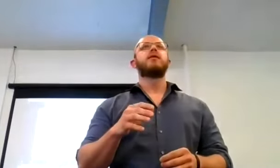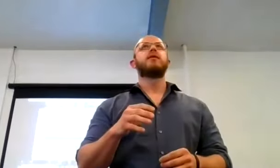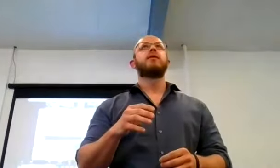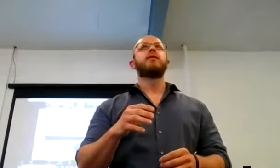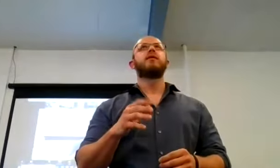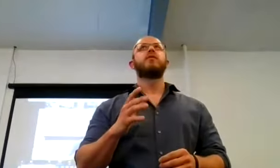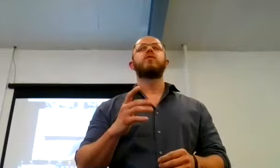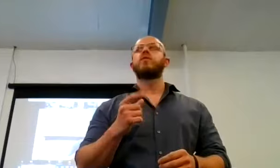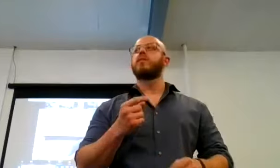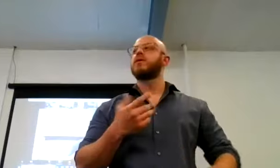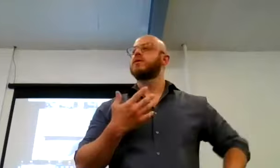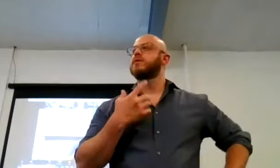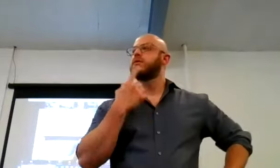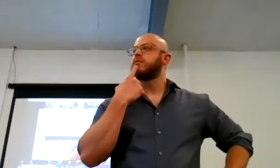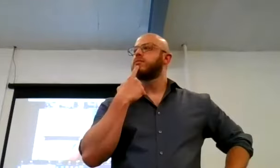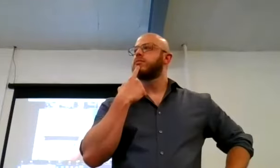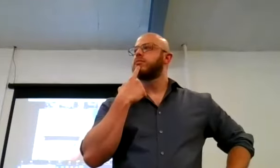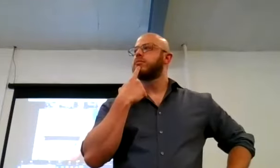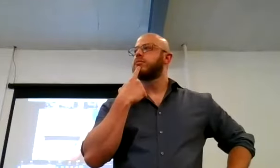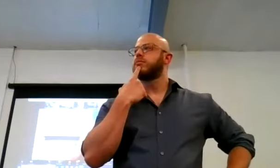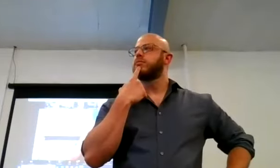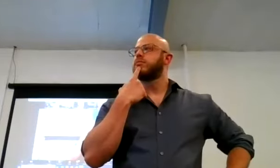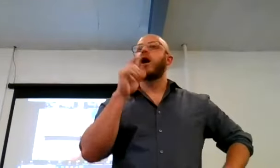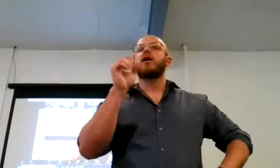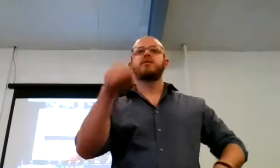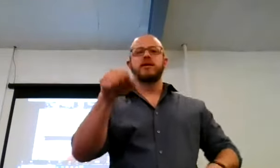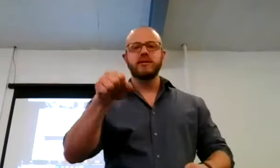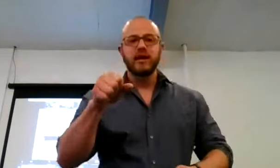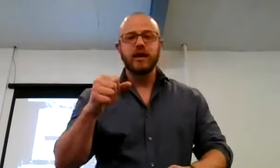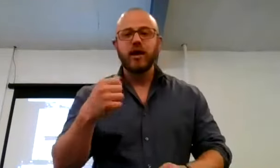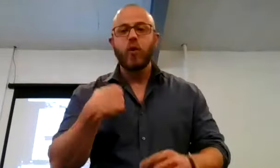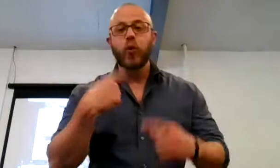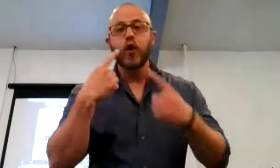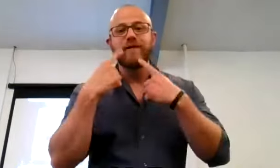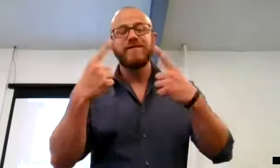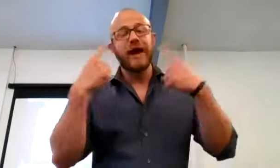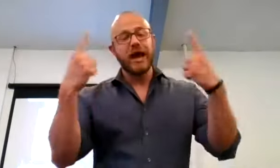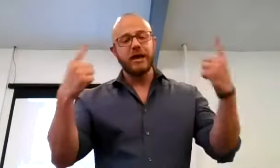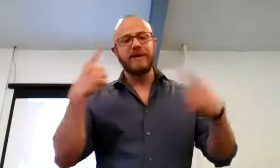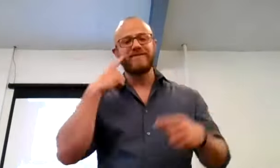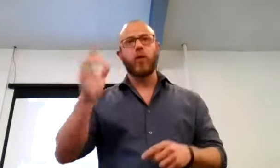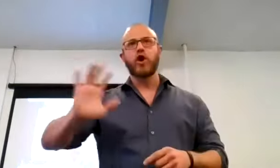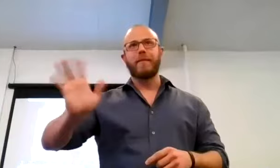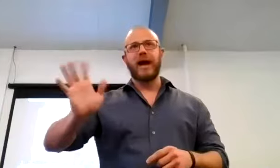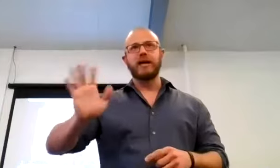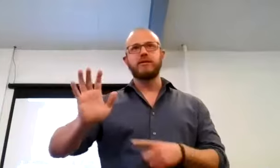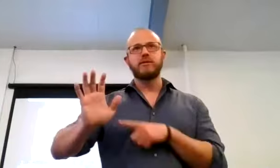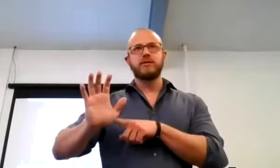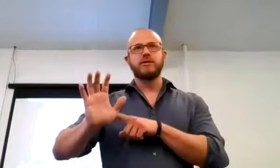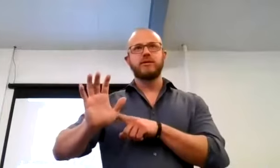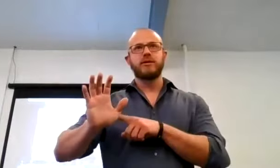Now, let's see, there was one more thing. Oh, yes. We finally,